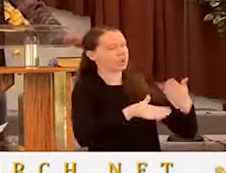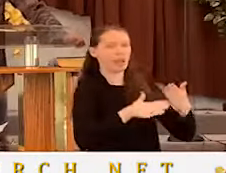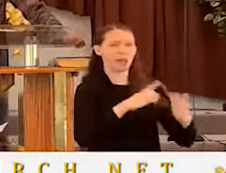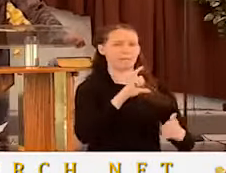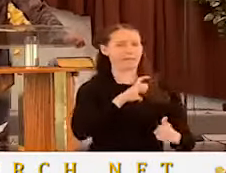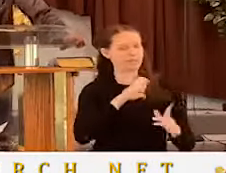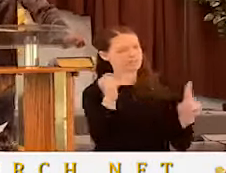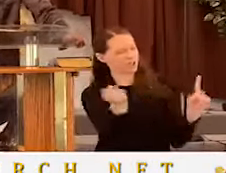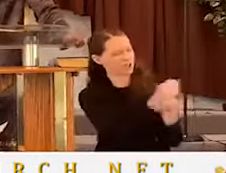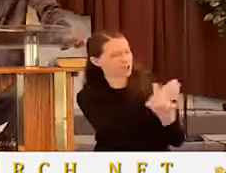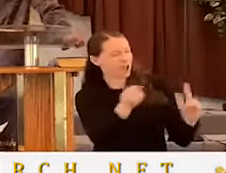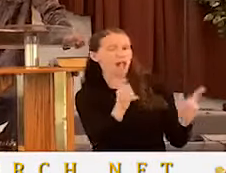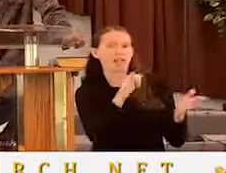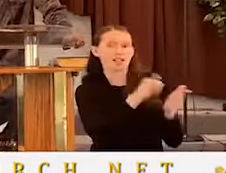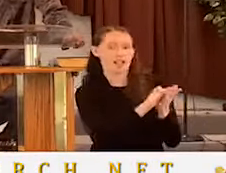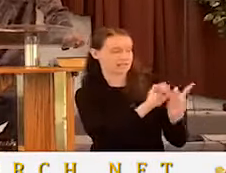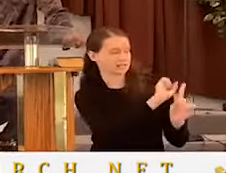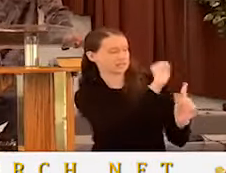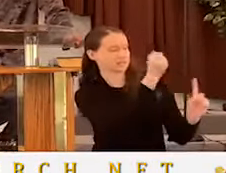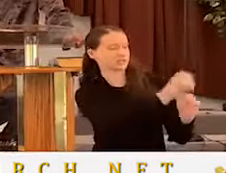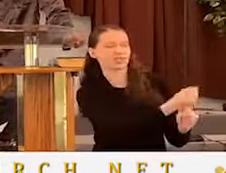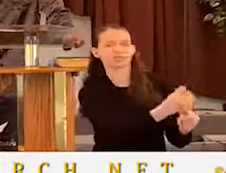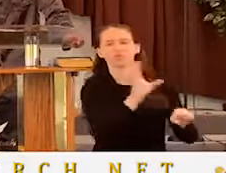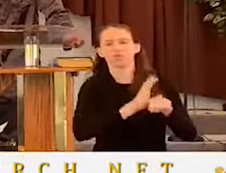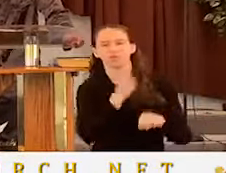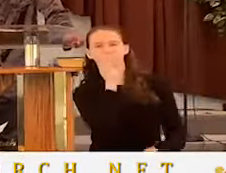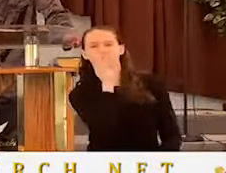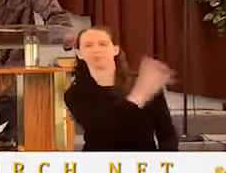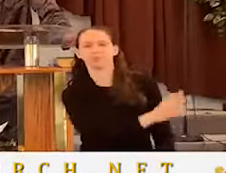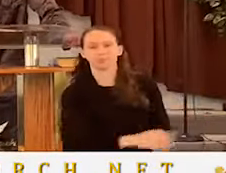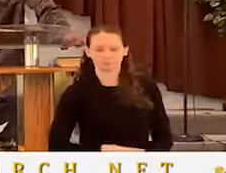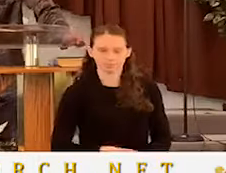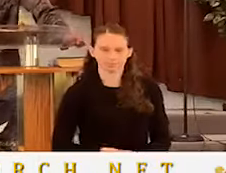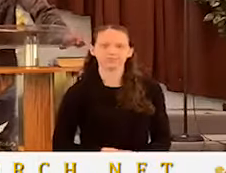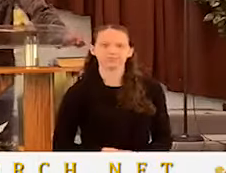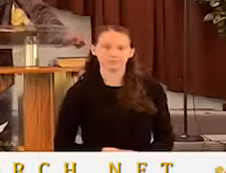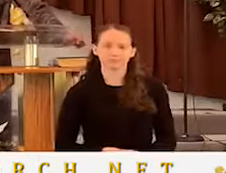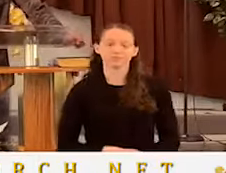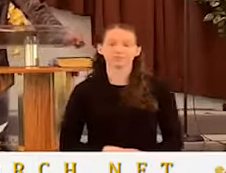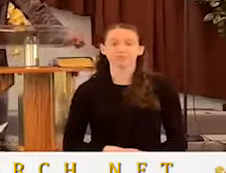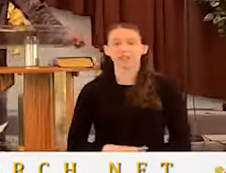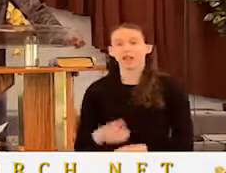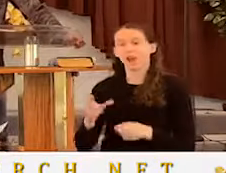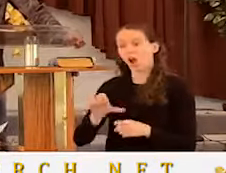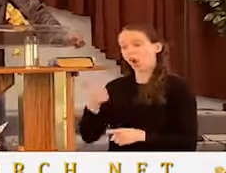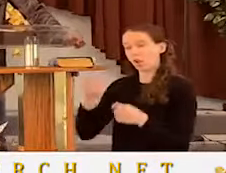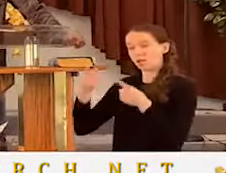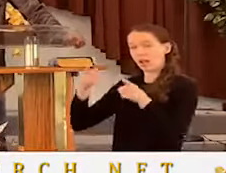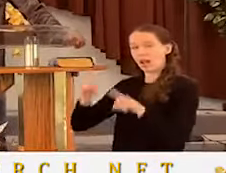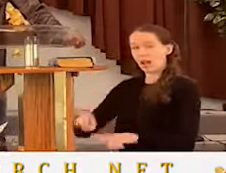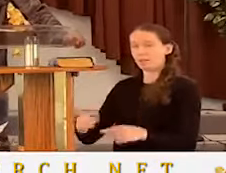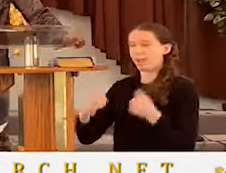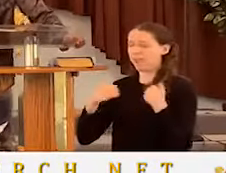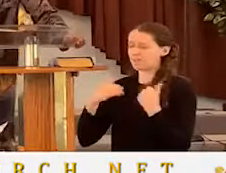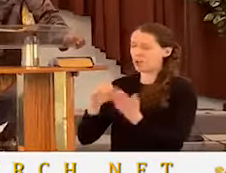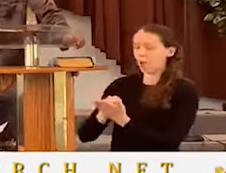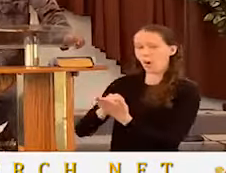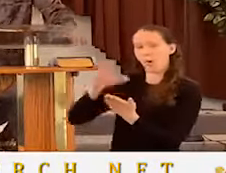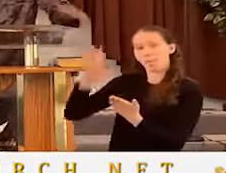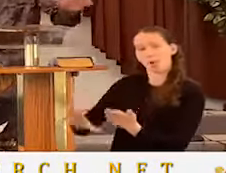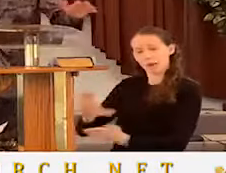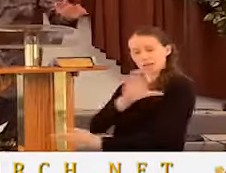police brutality. The church was asleep while they were placing abortion